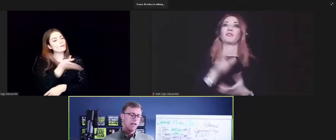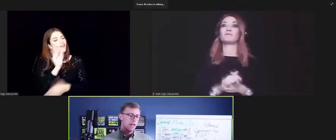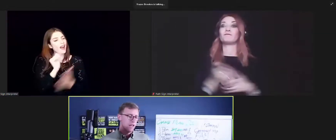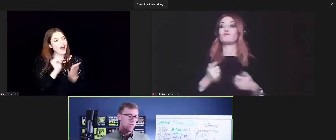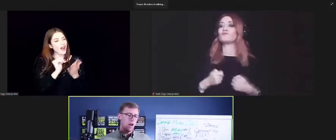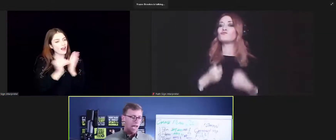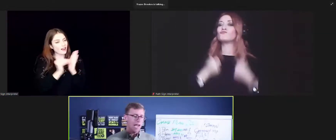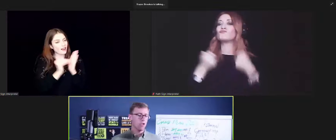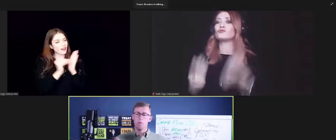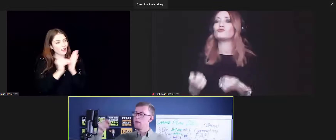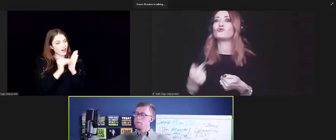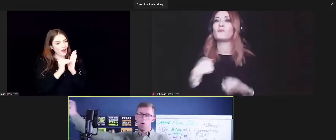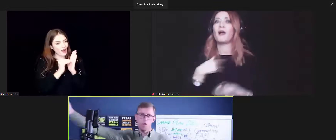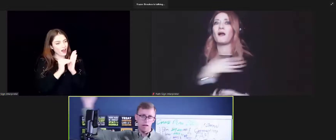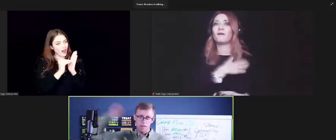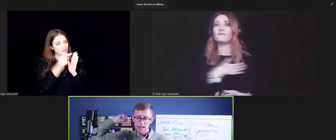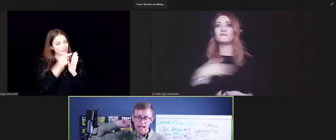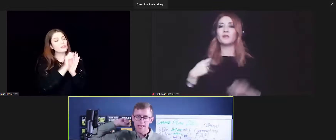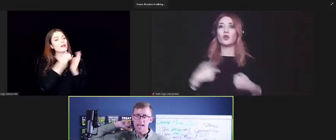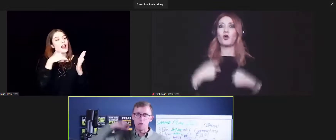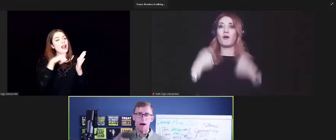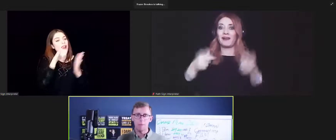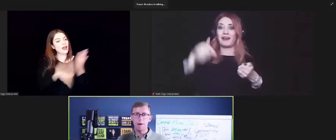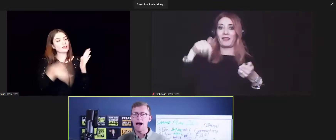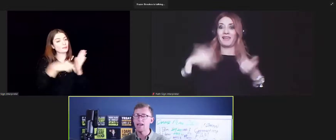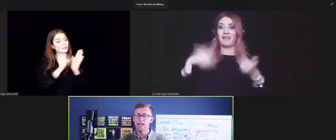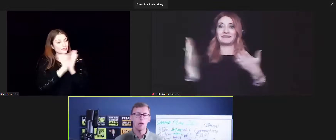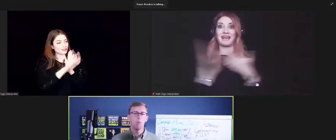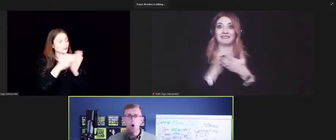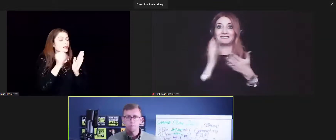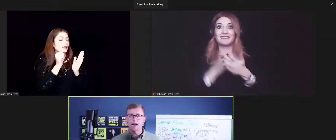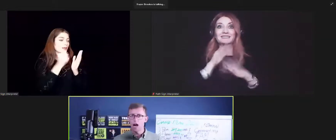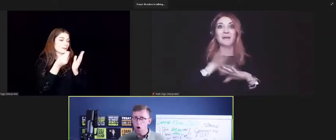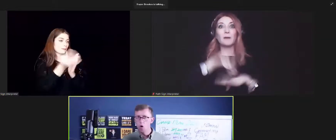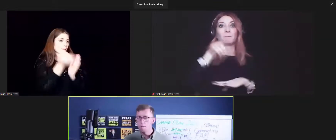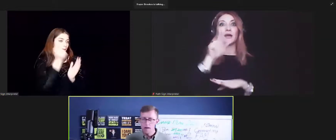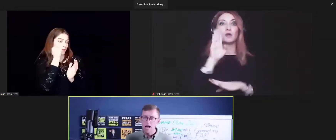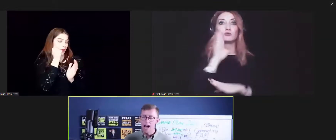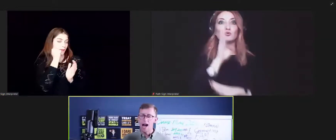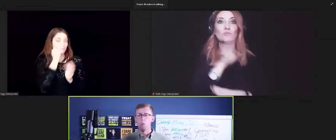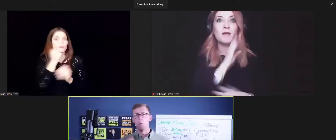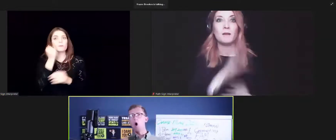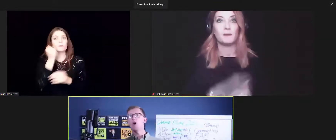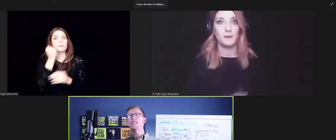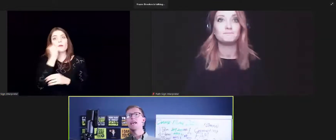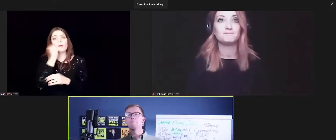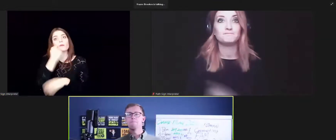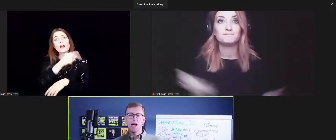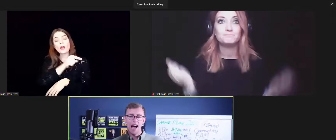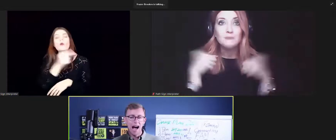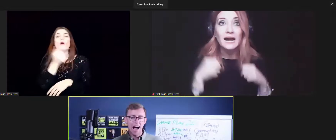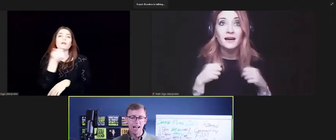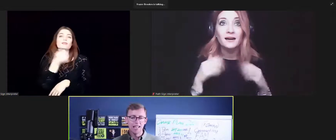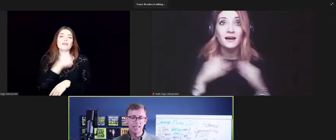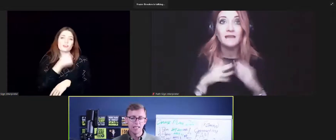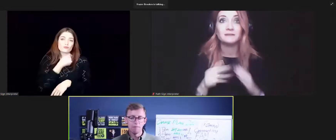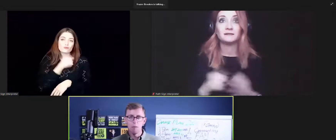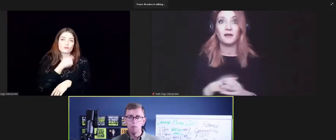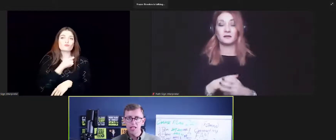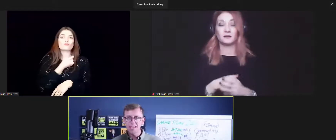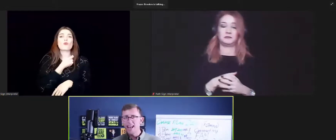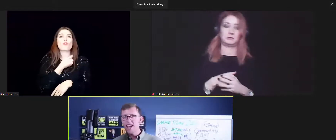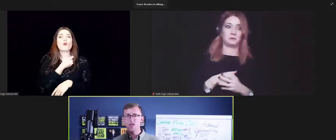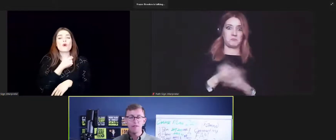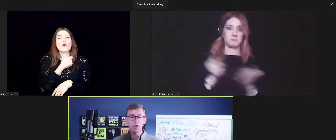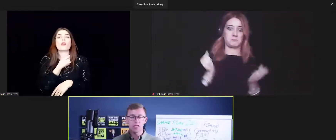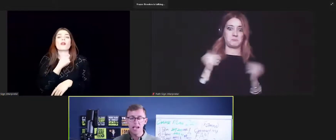and he said, okay. So they put the letter in his backpack and he walked back home, walked in, and the mum was